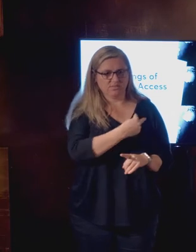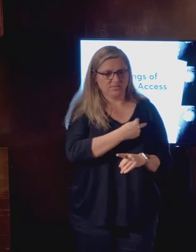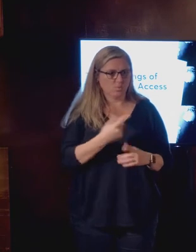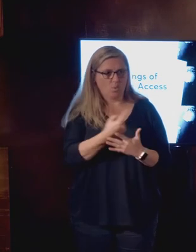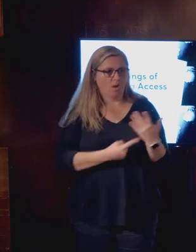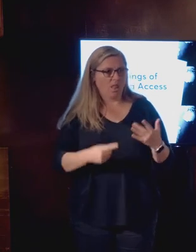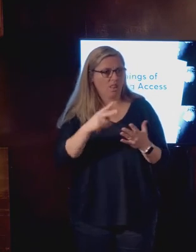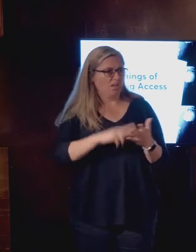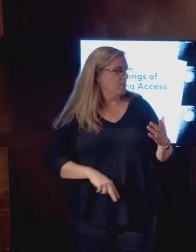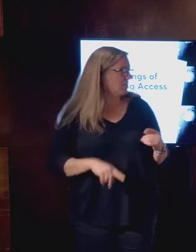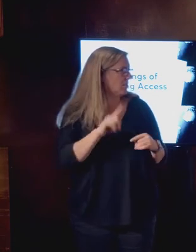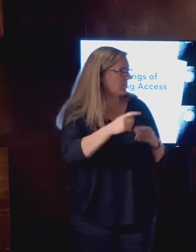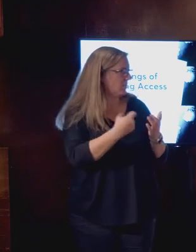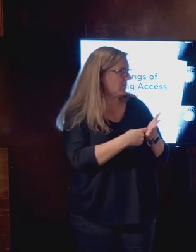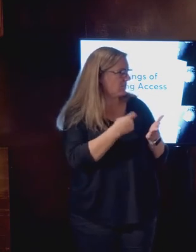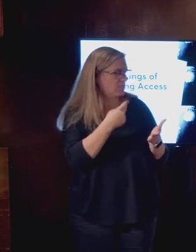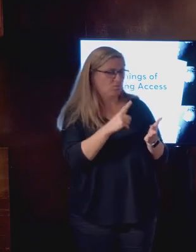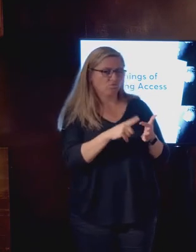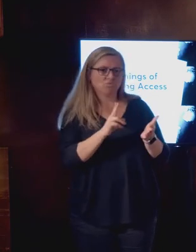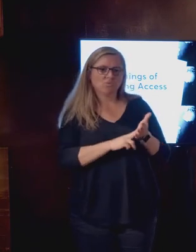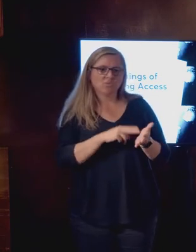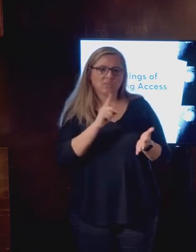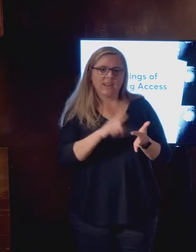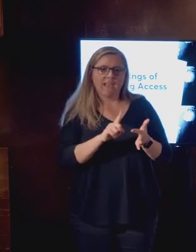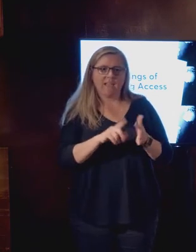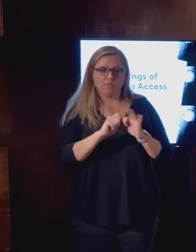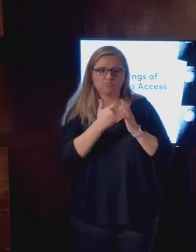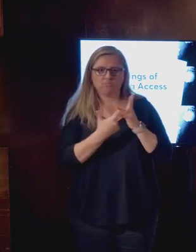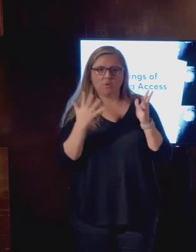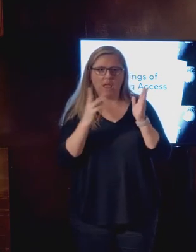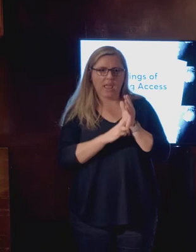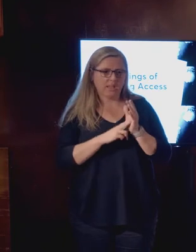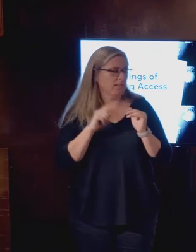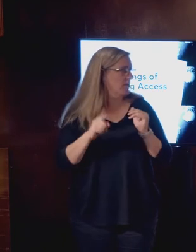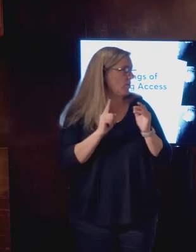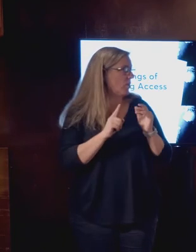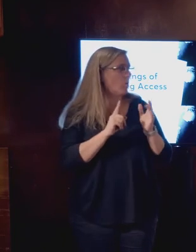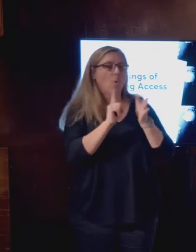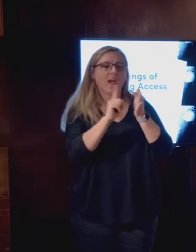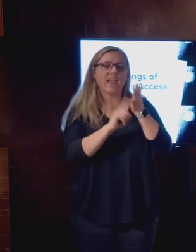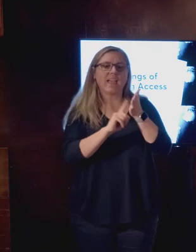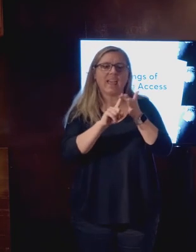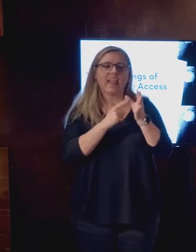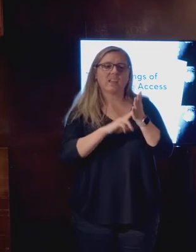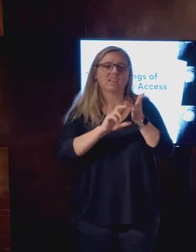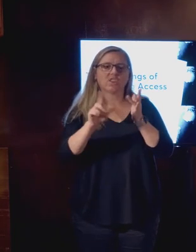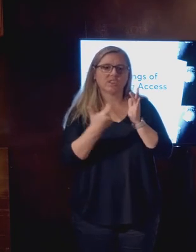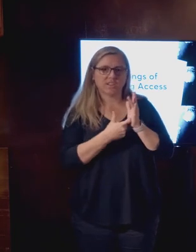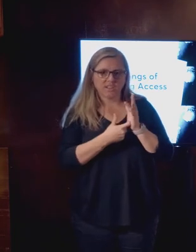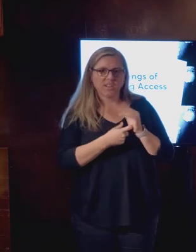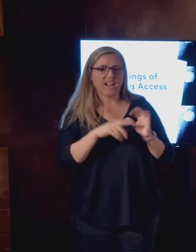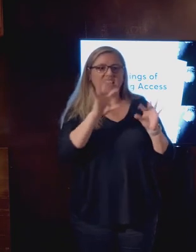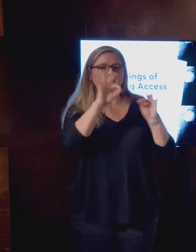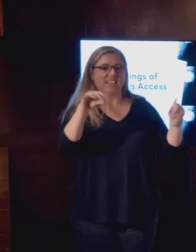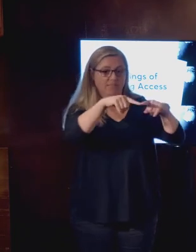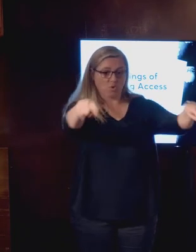And also that Brené Brown quote, also Eleanor Roosevelt, maybe, if you're not in the arena getting your ass kicked,